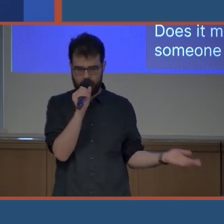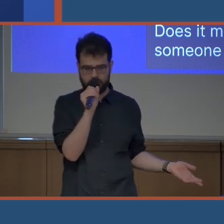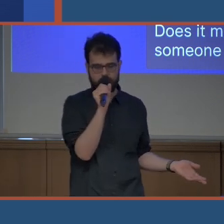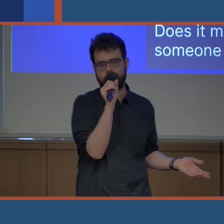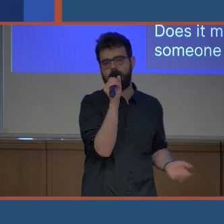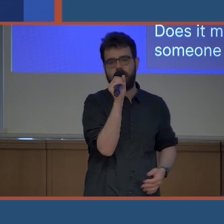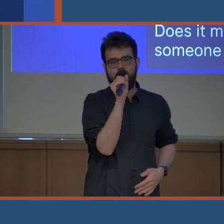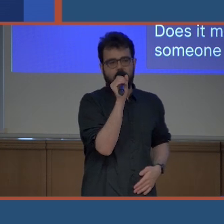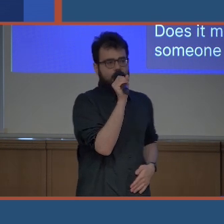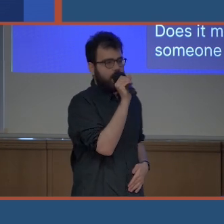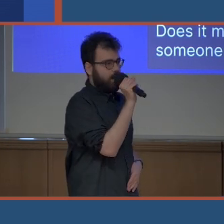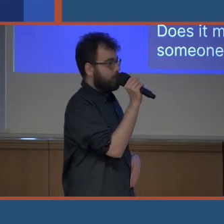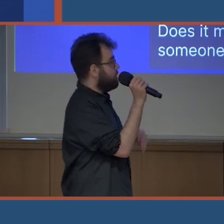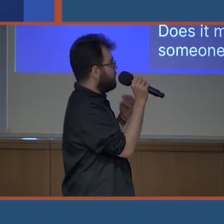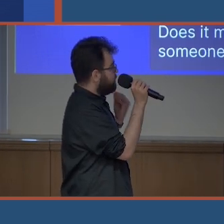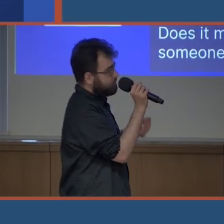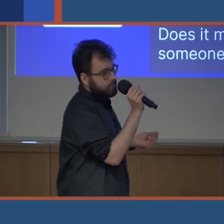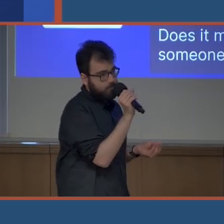different factors.